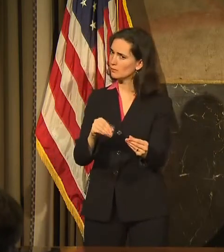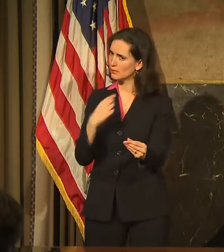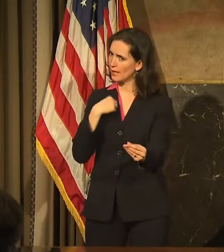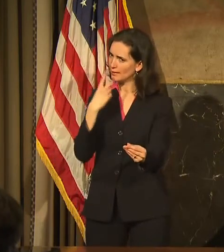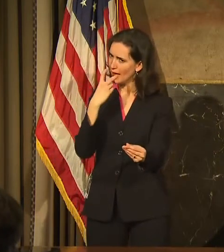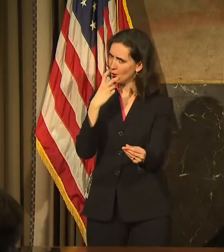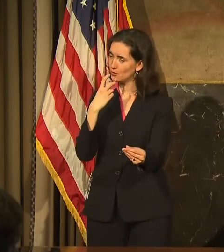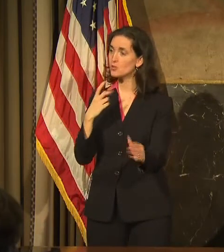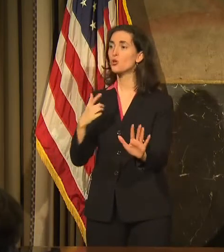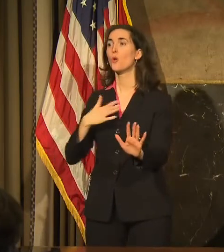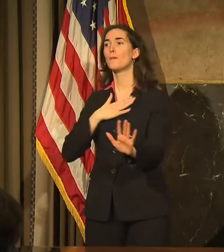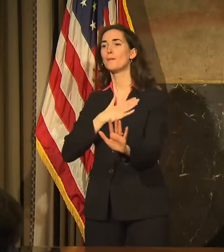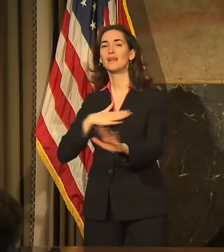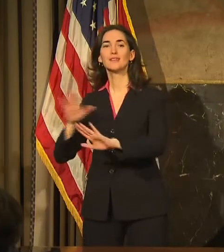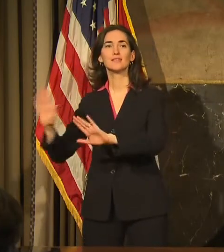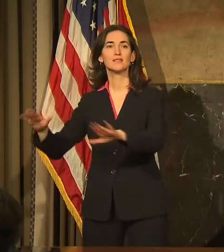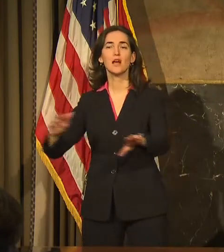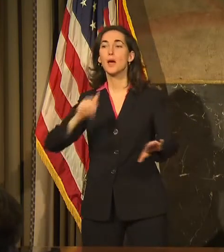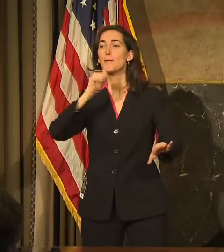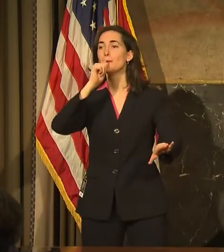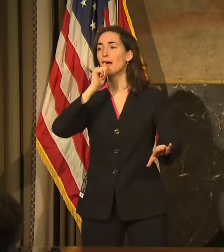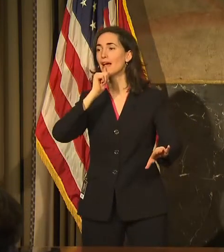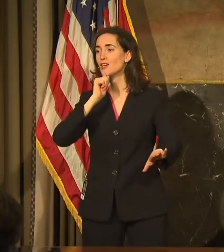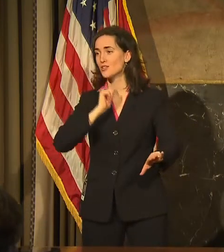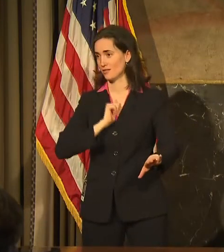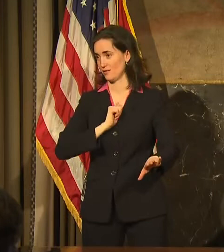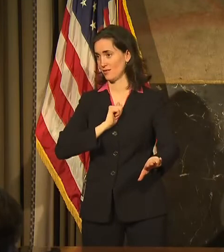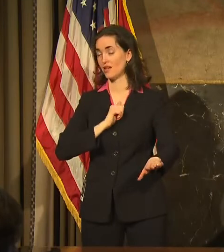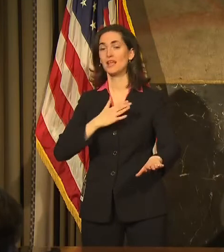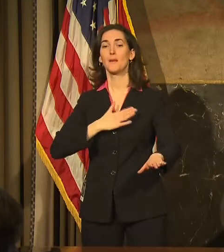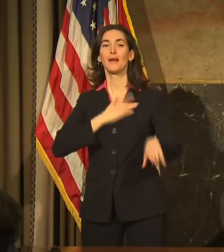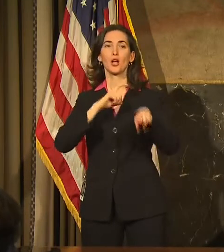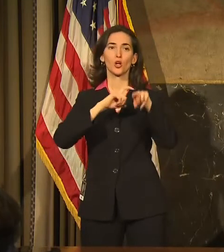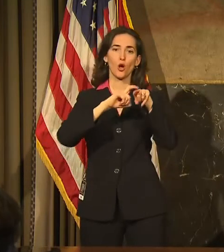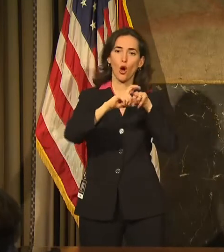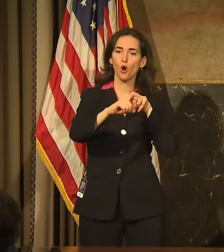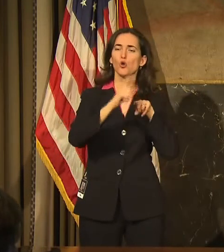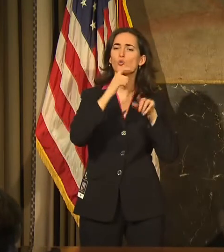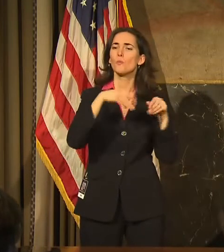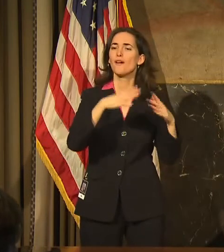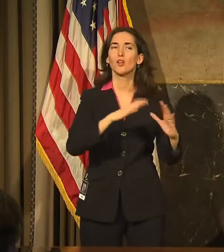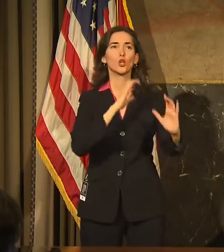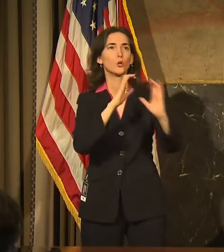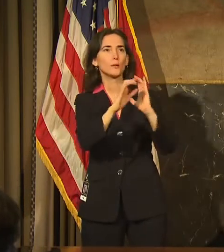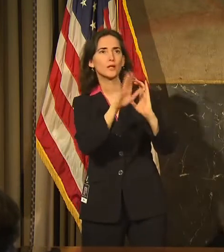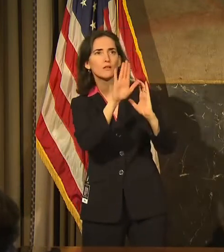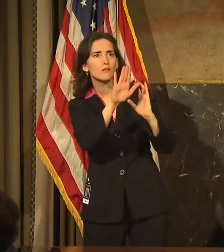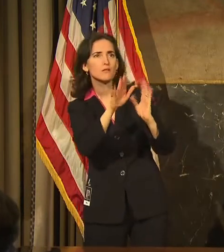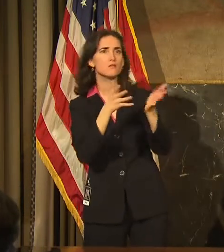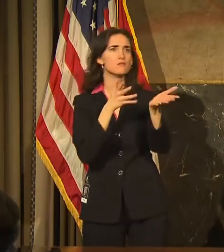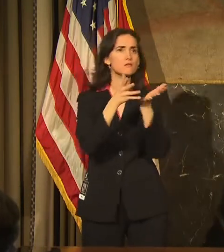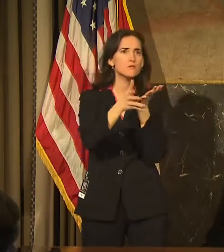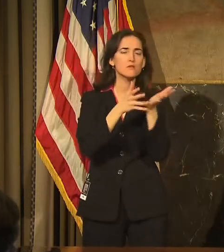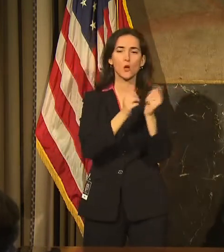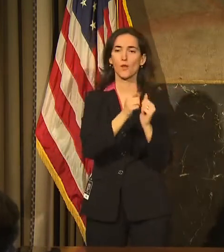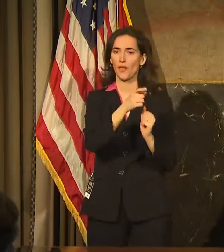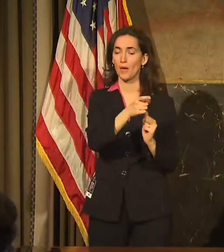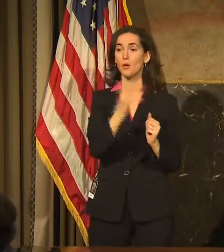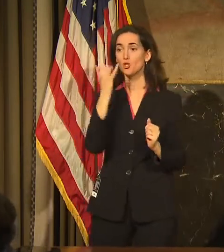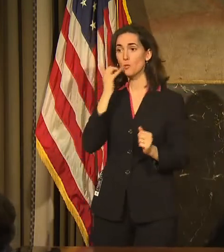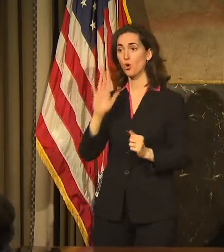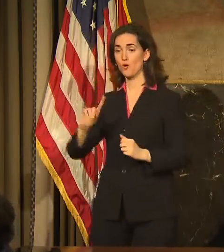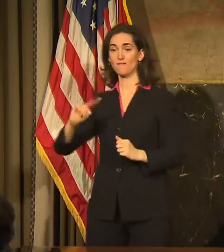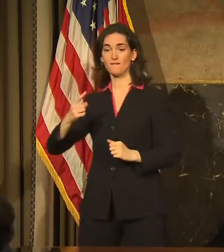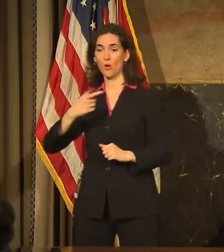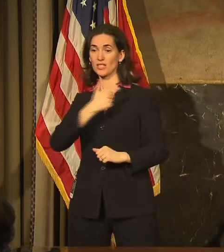encouraging people to be patient, to call, communicate with your providers, whether you weren't able to get your